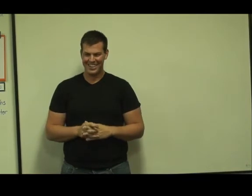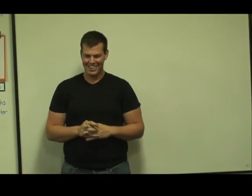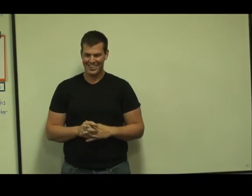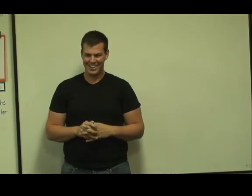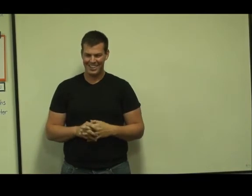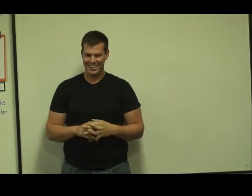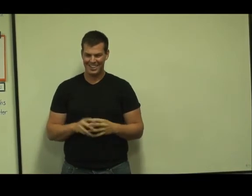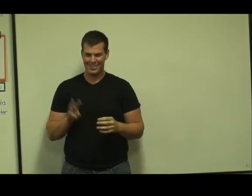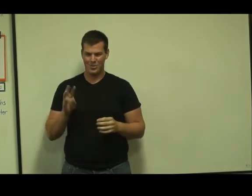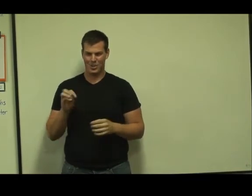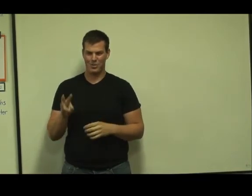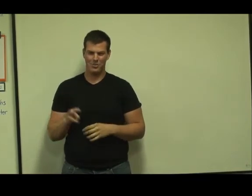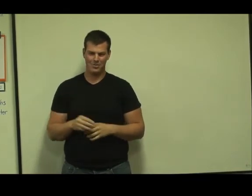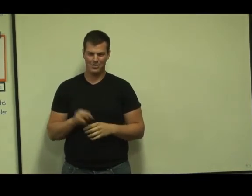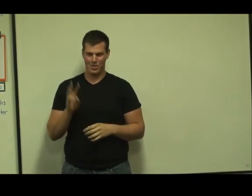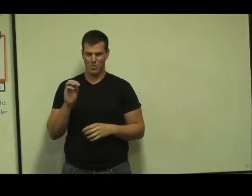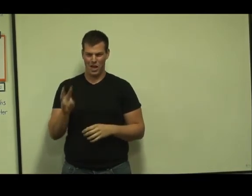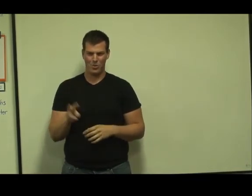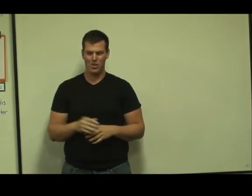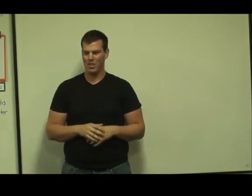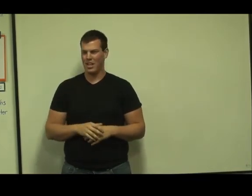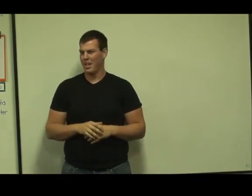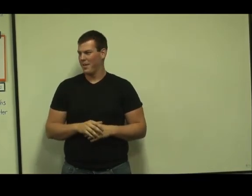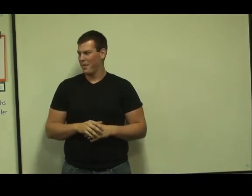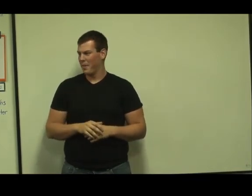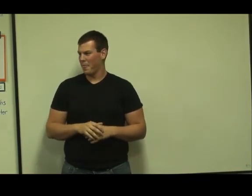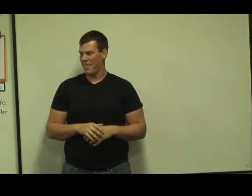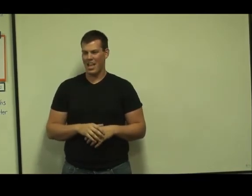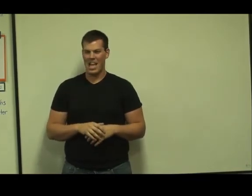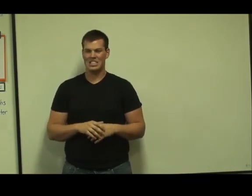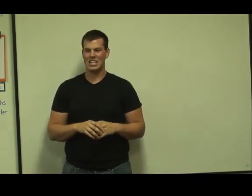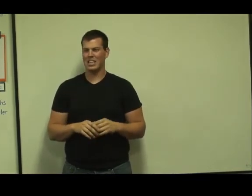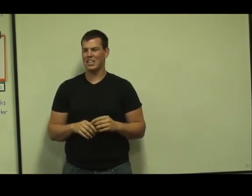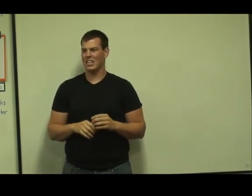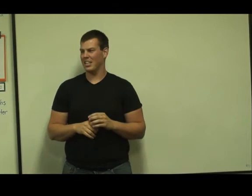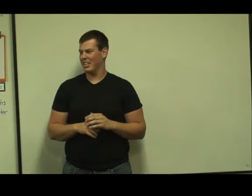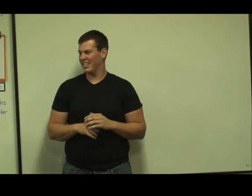What is wow? wow. Wow. Wow. www. What is If they